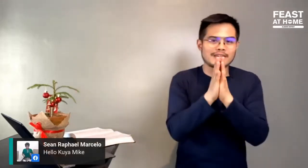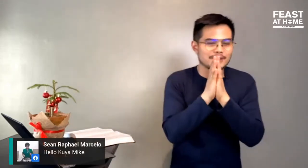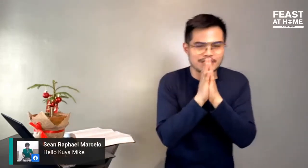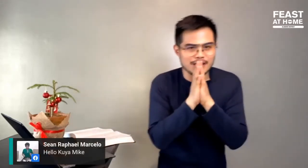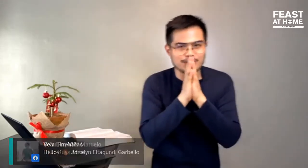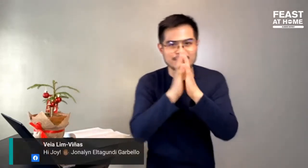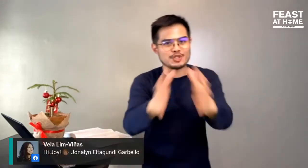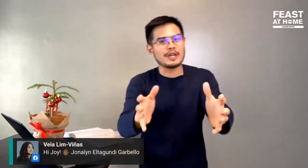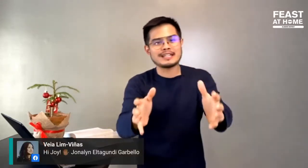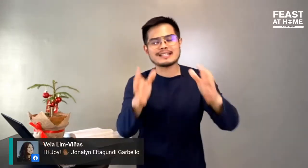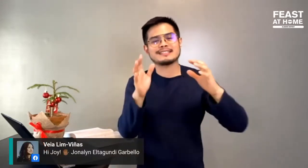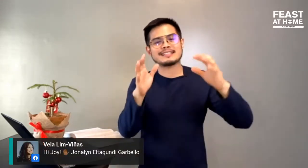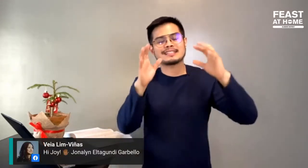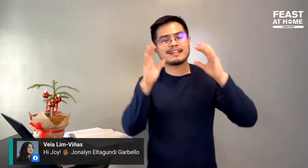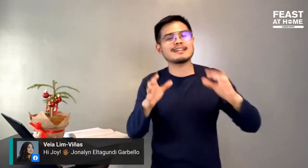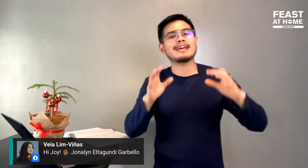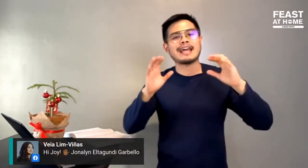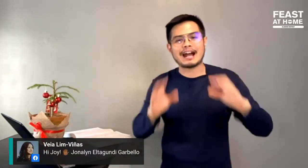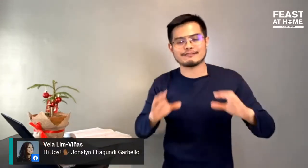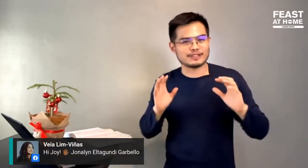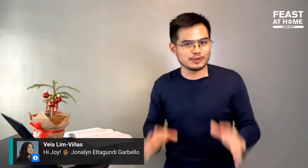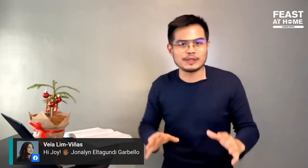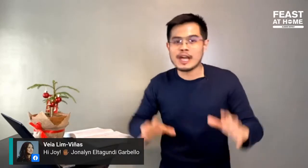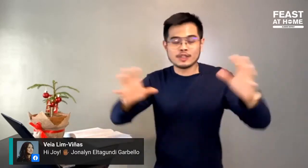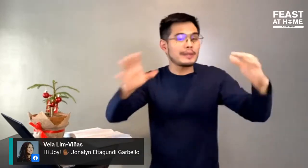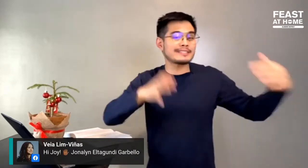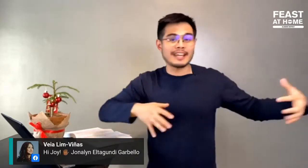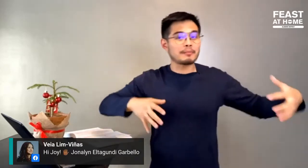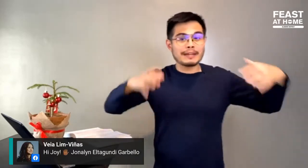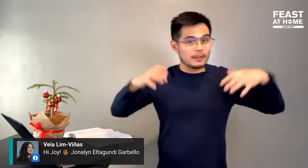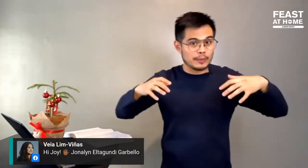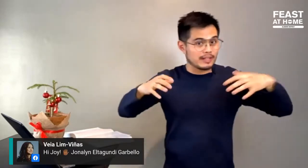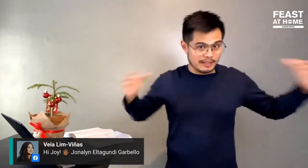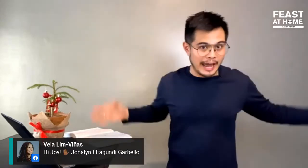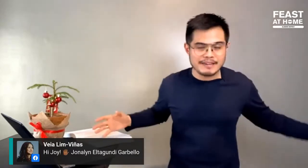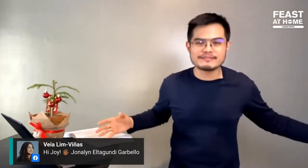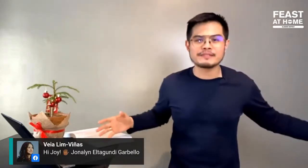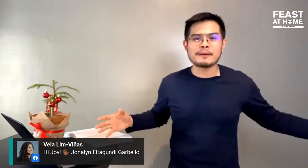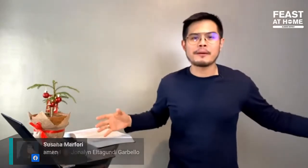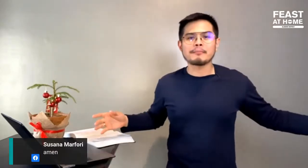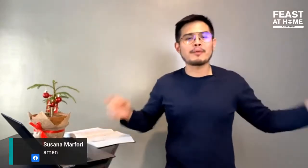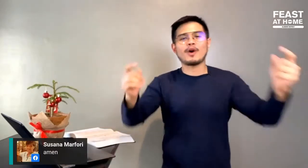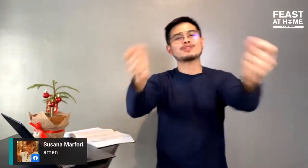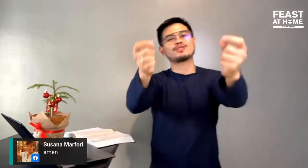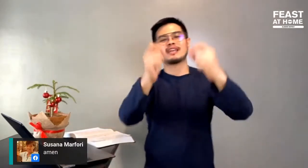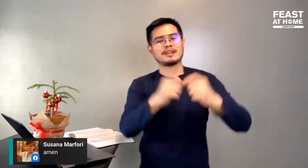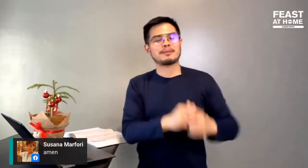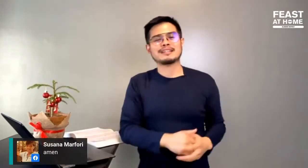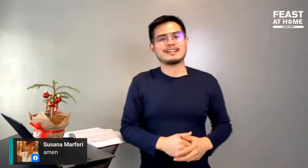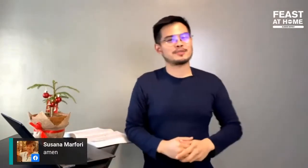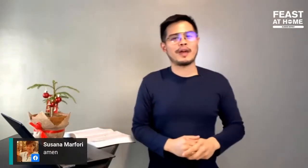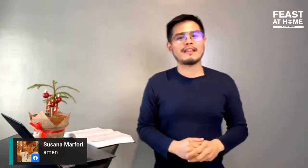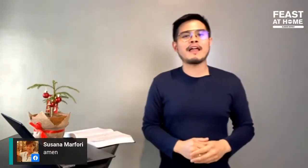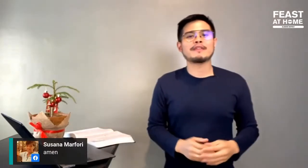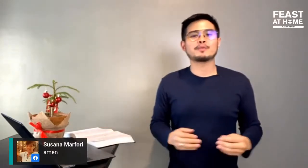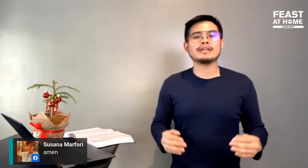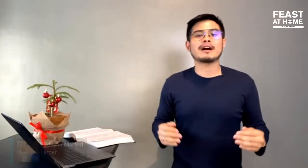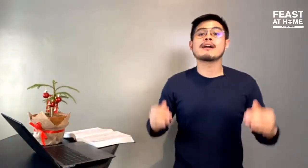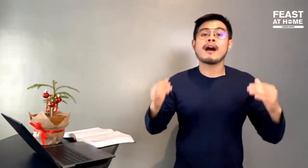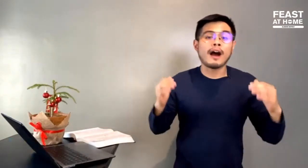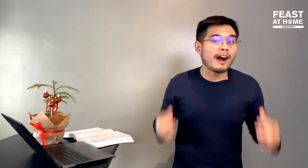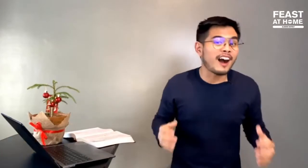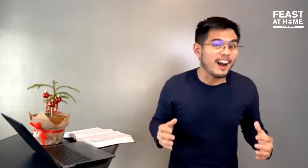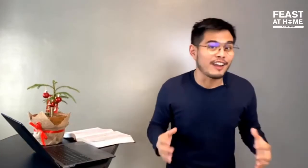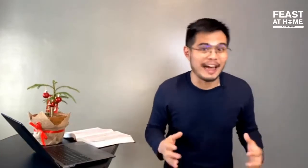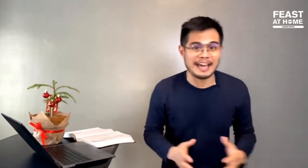you, thank you, thank you for joining us this Sunday afternoon. So we celebrate that we are live, but we ought to celebrate as well that we